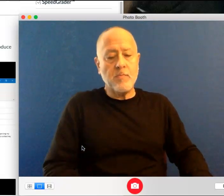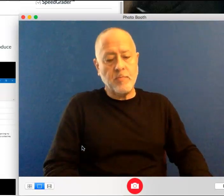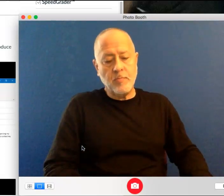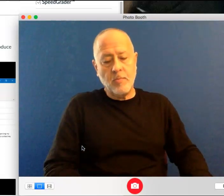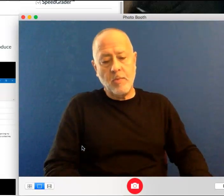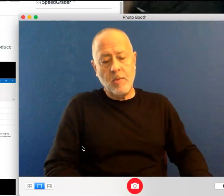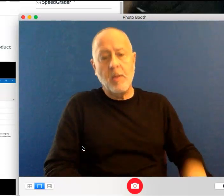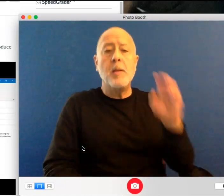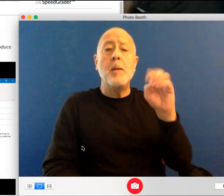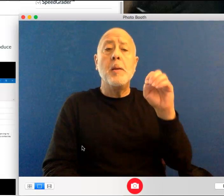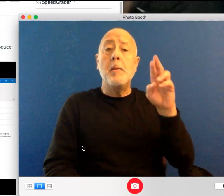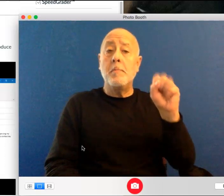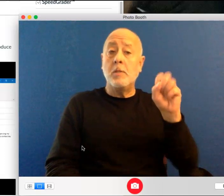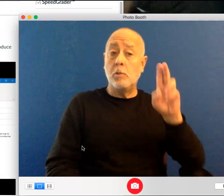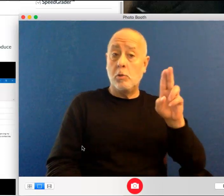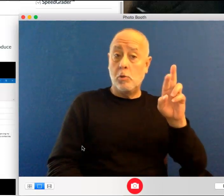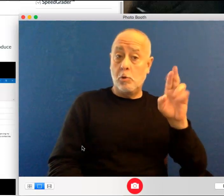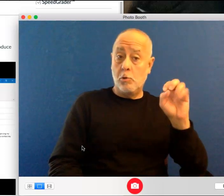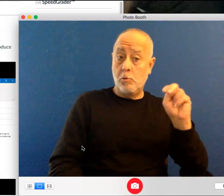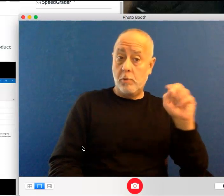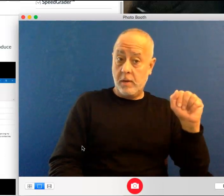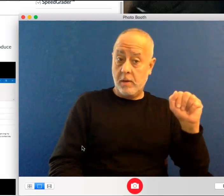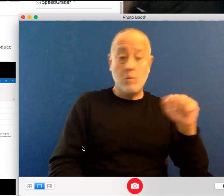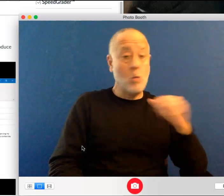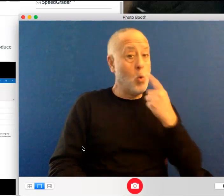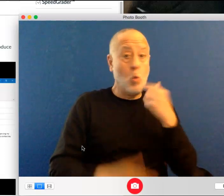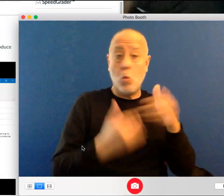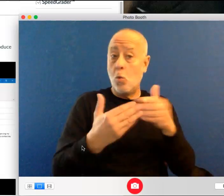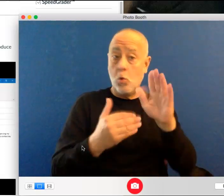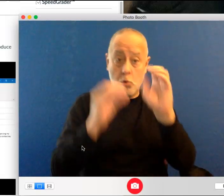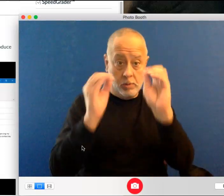Ms. Urina's, or whoever your teacher is for learning strategies.